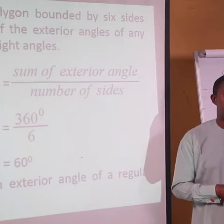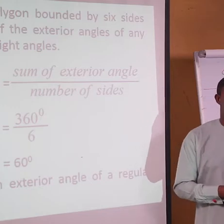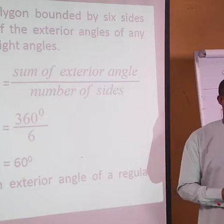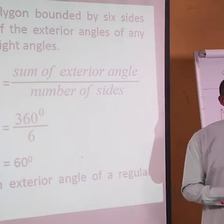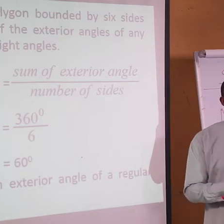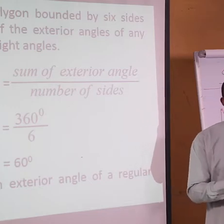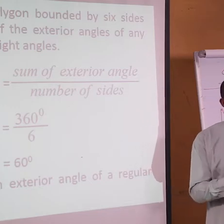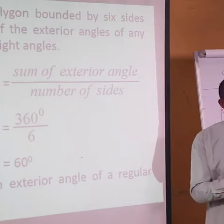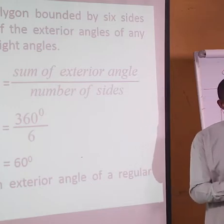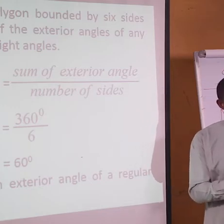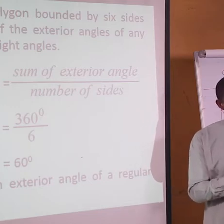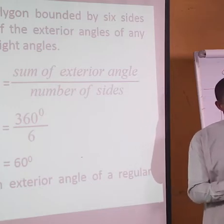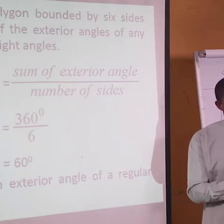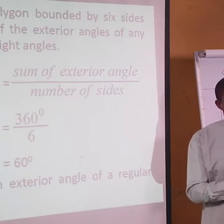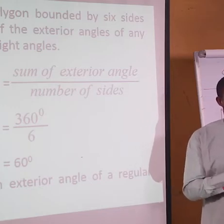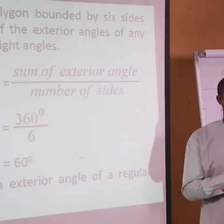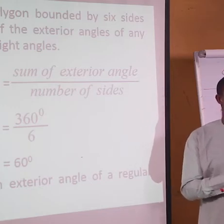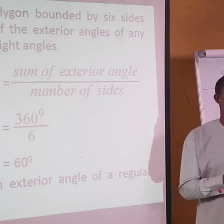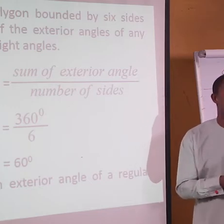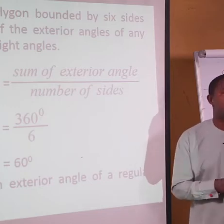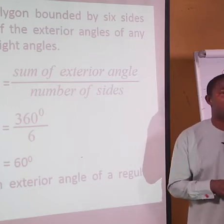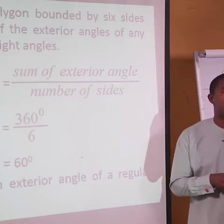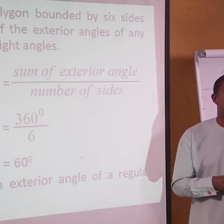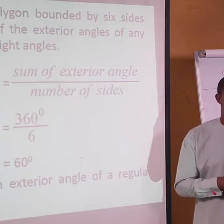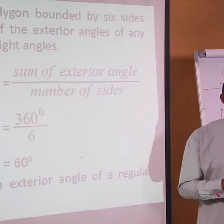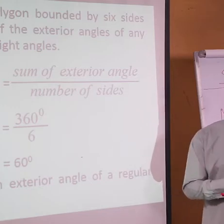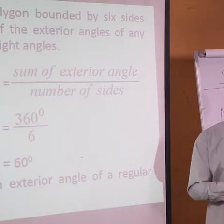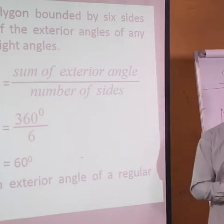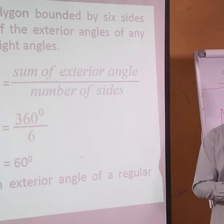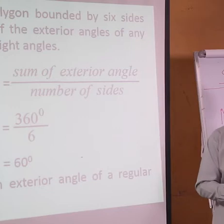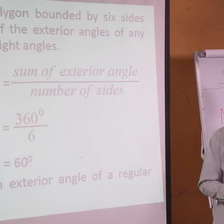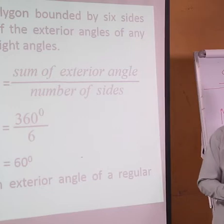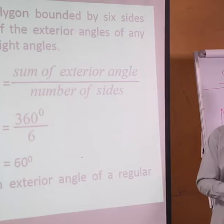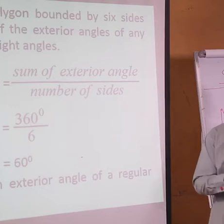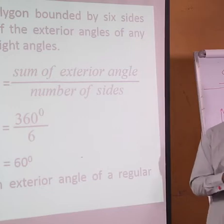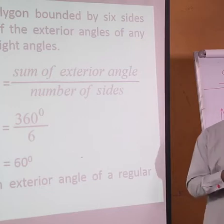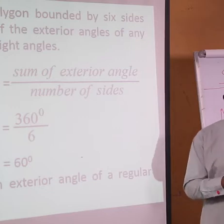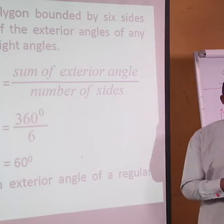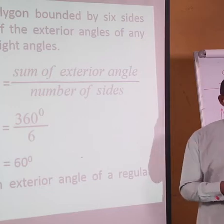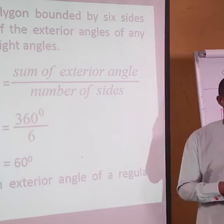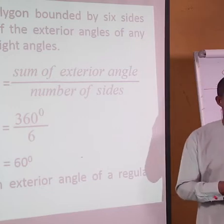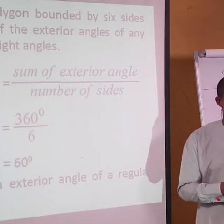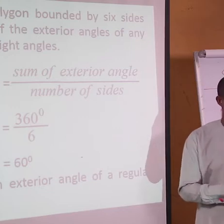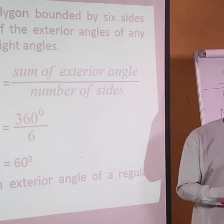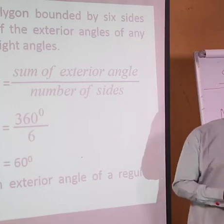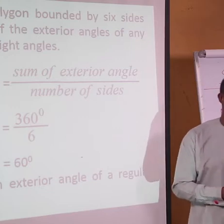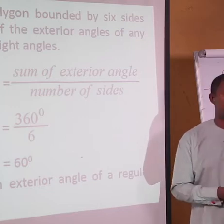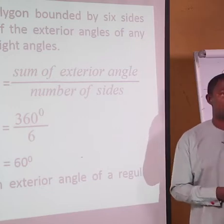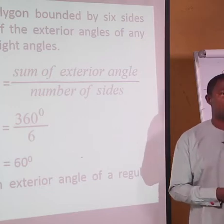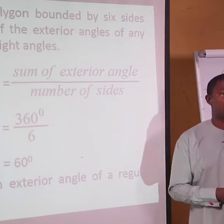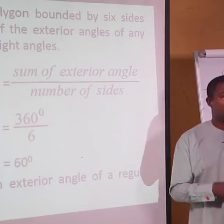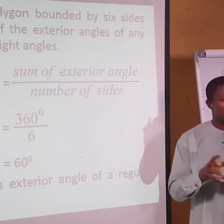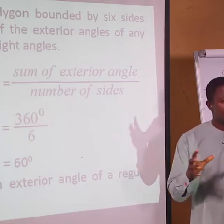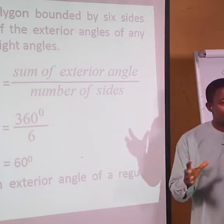6. So we need to know the sum of the exterior angles, which we have already stated from the